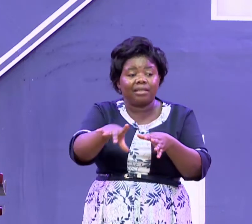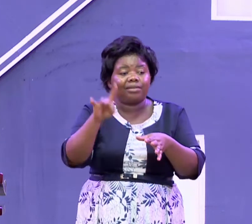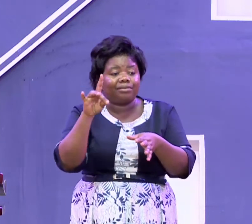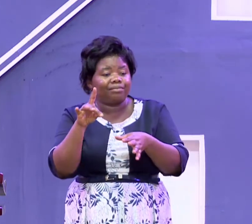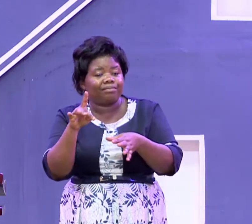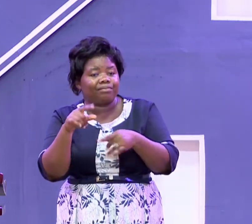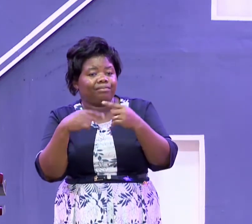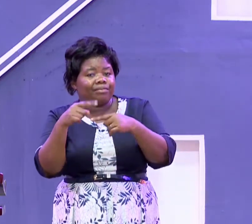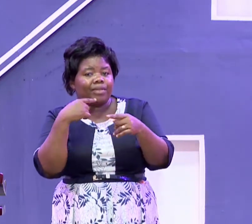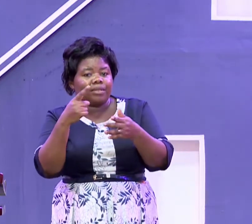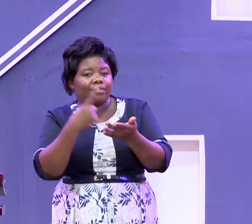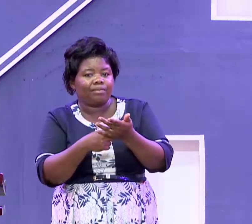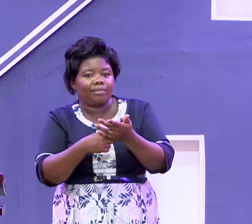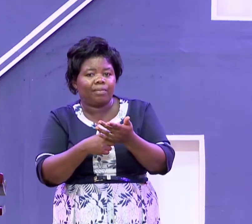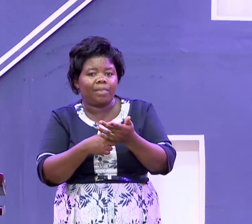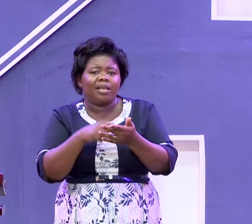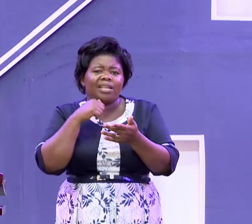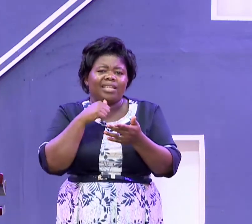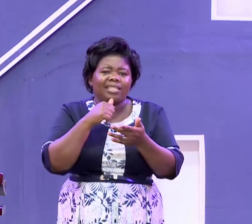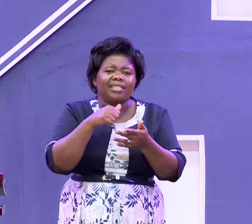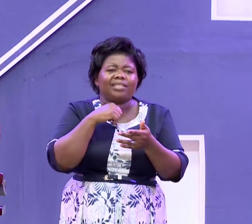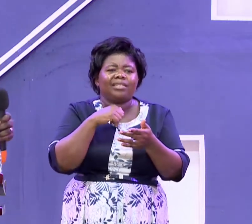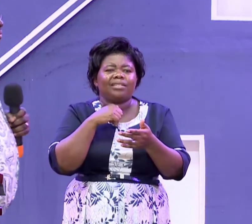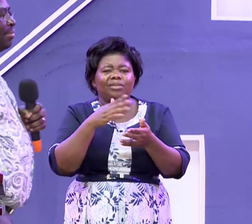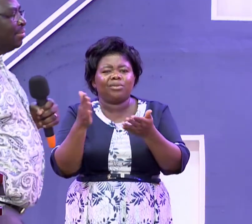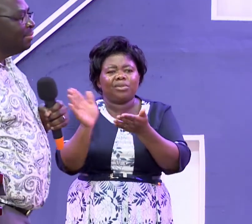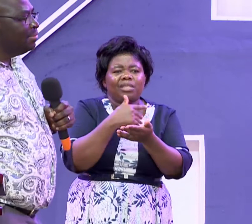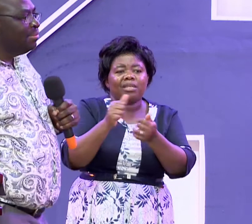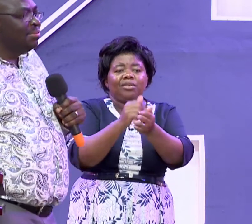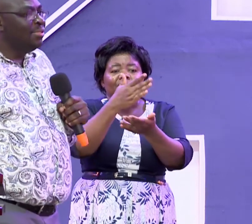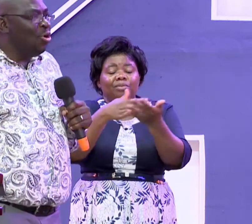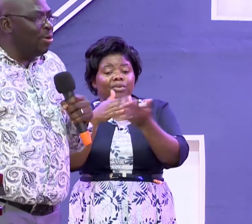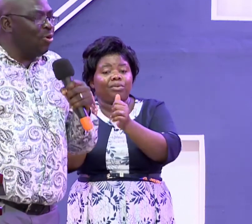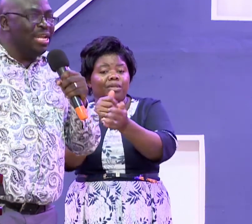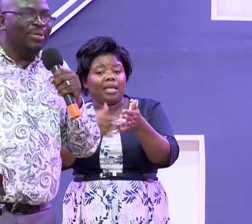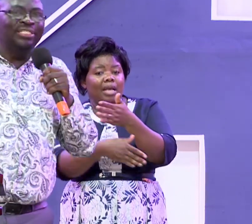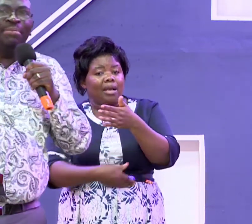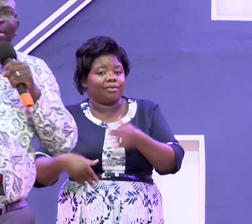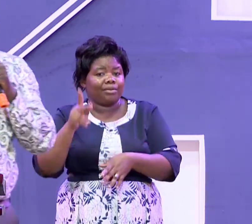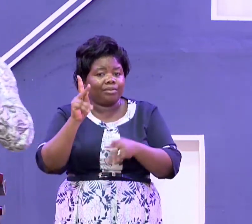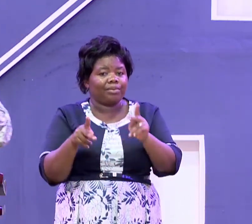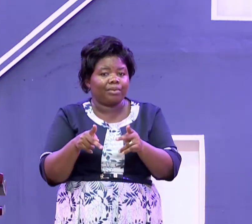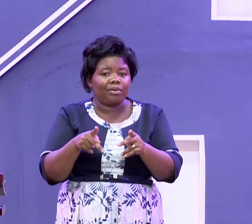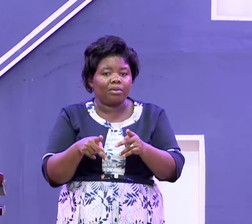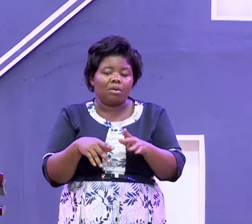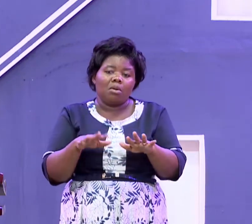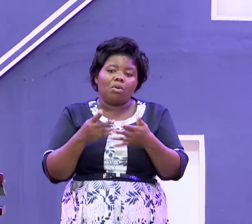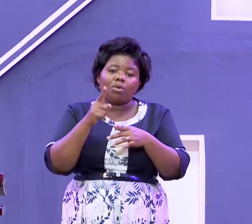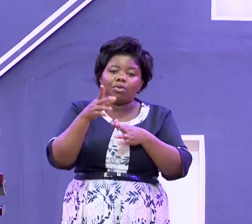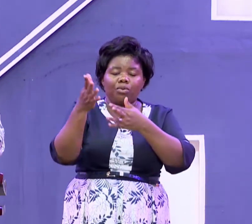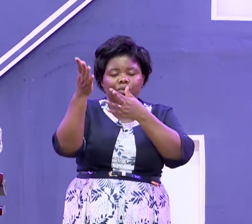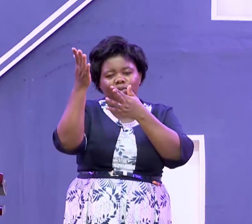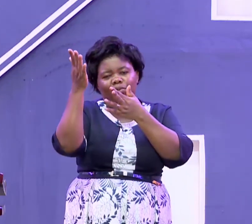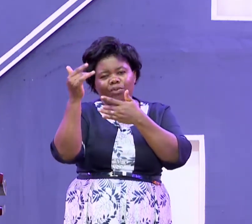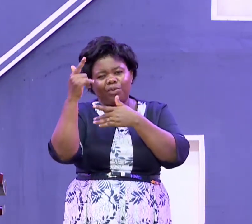Na gamba. Is it not to share your bread with the hungry? Siku gabila bayale mere yon. Oba gwolinda bulinze mere n'ogitereka wono